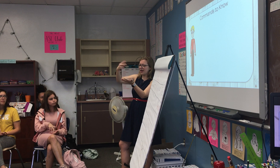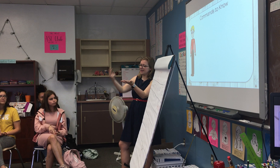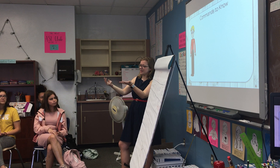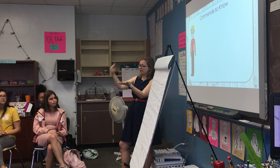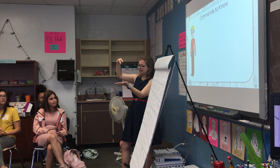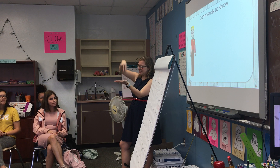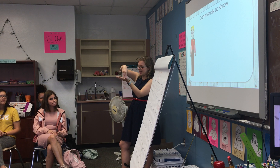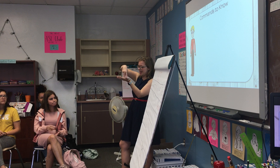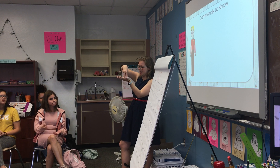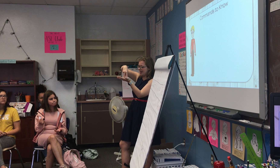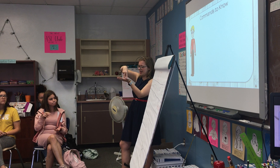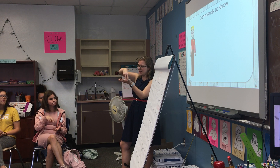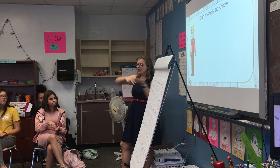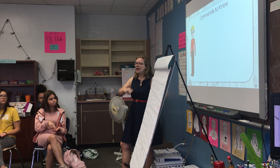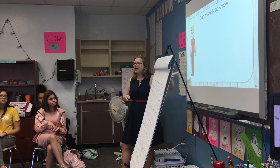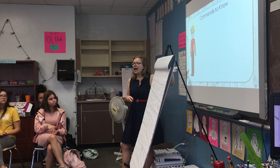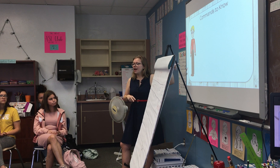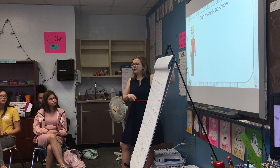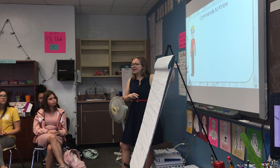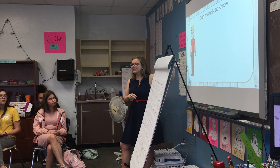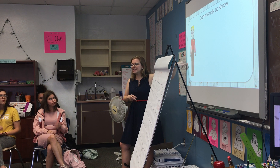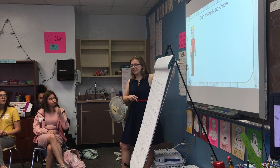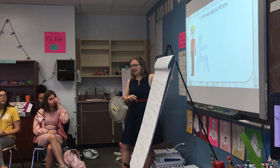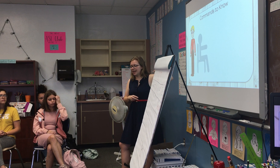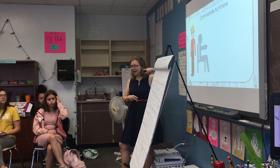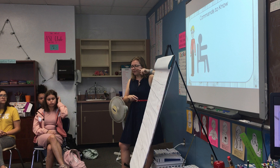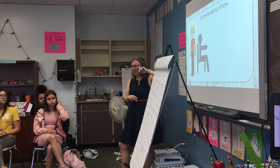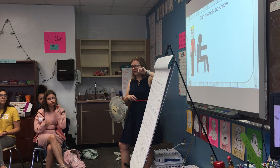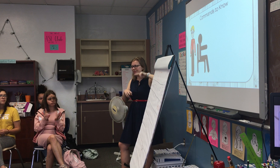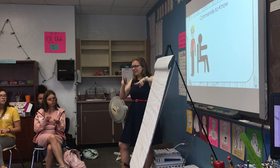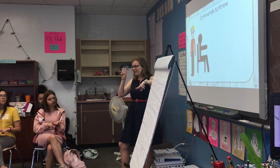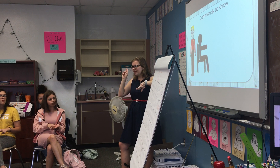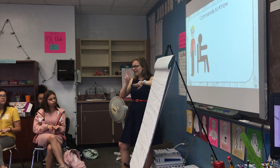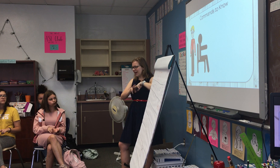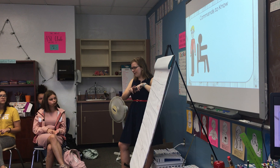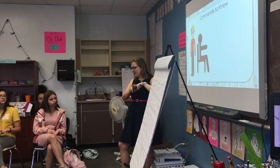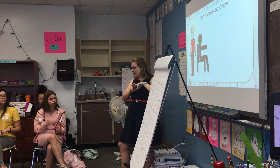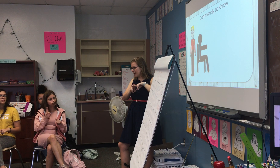right? So stand. How do you sign sit? How many times?